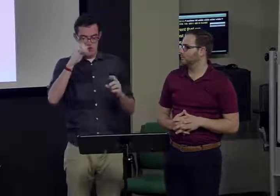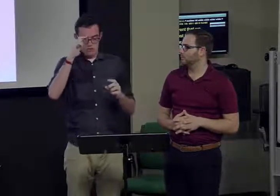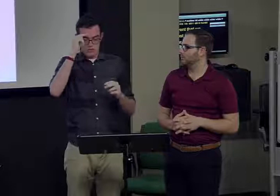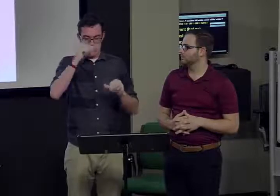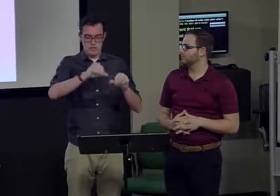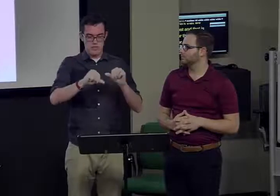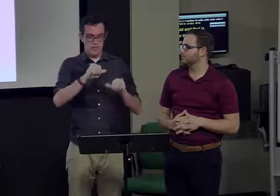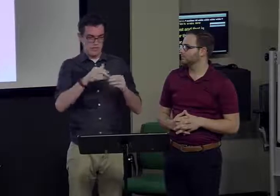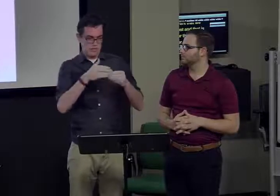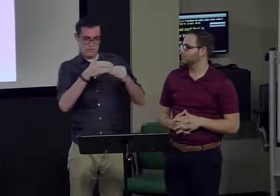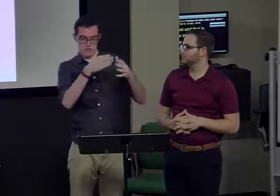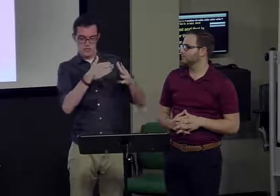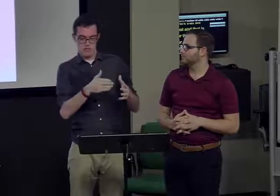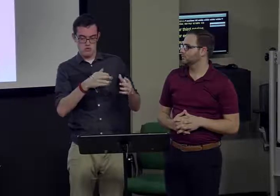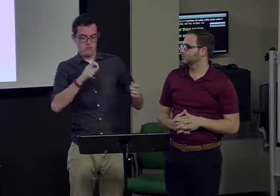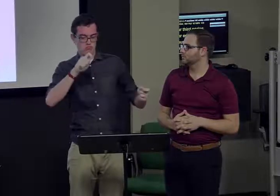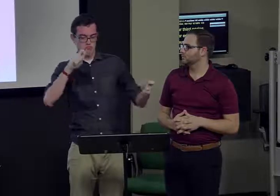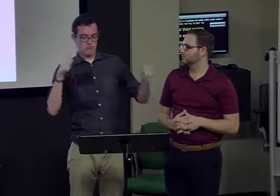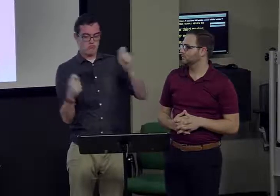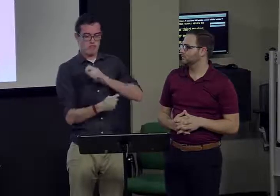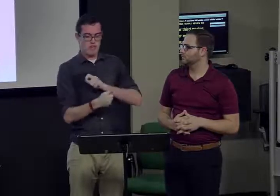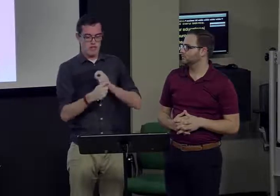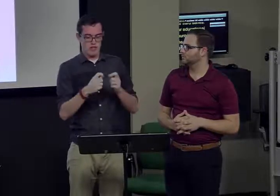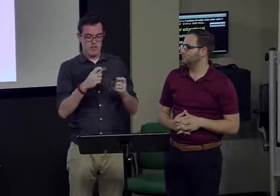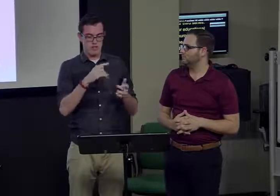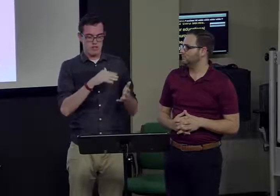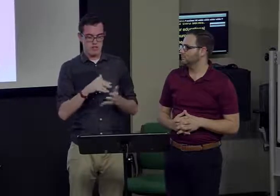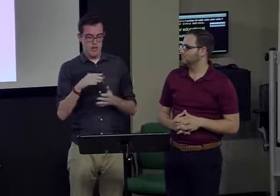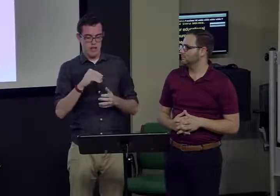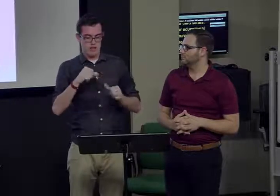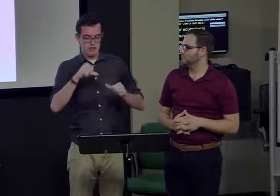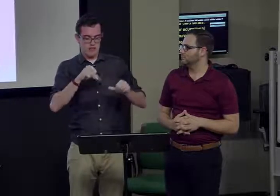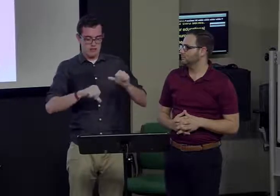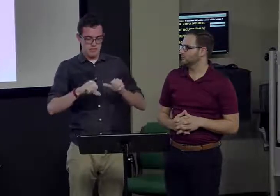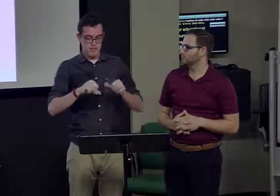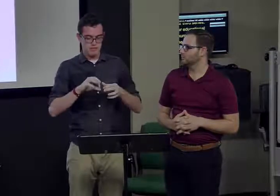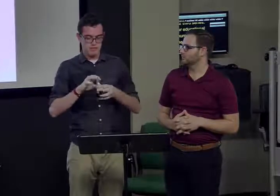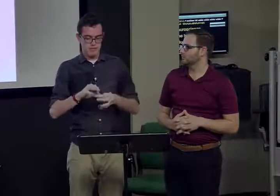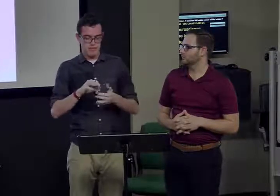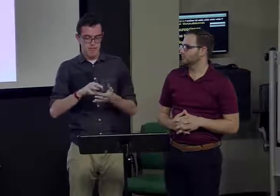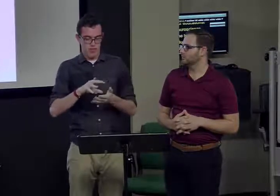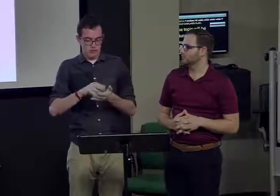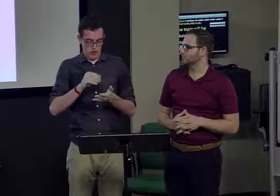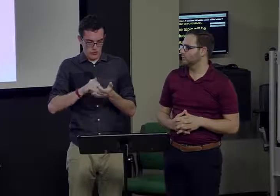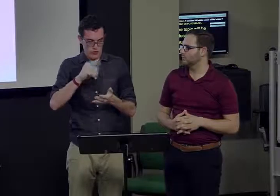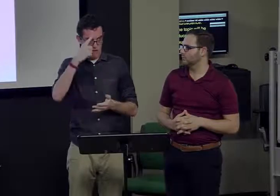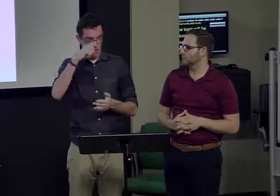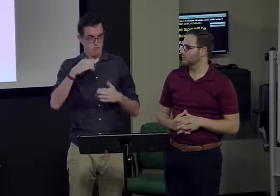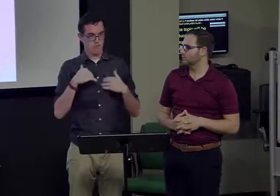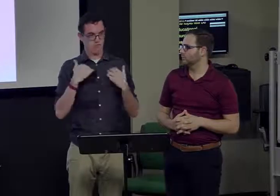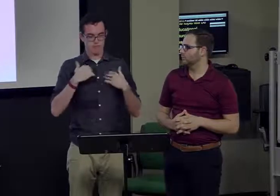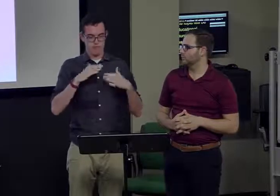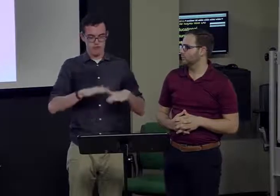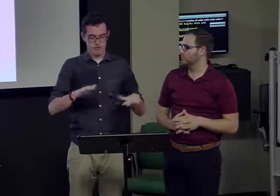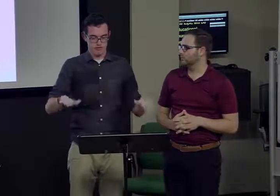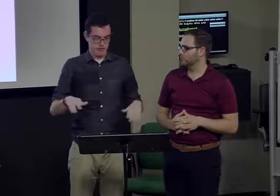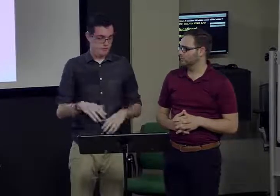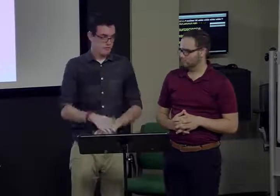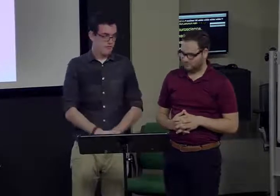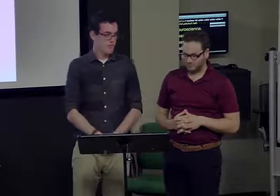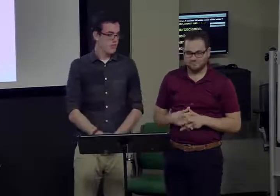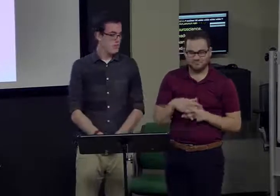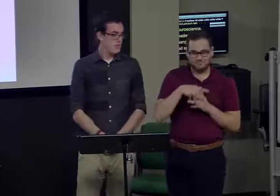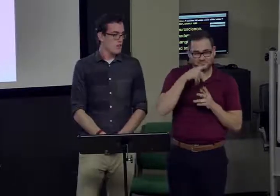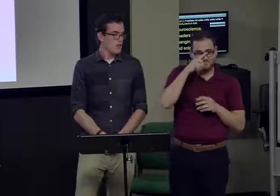The topic will be Educational Neuroscience, Leaders in the Changing Studies in Scientific Learning for